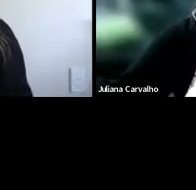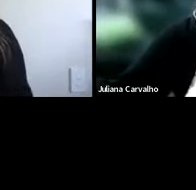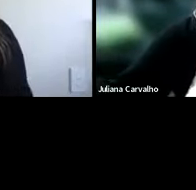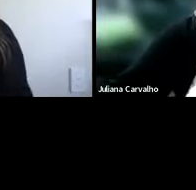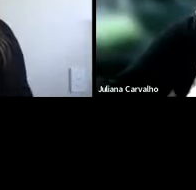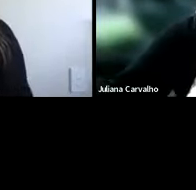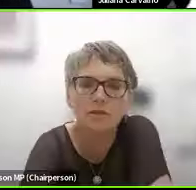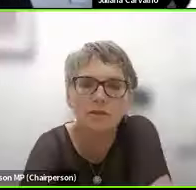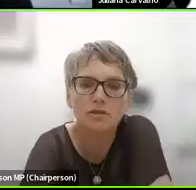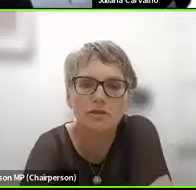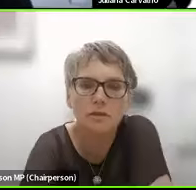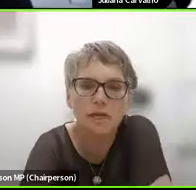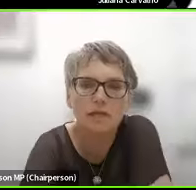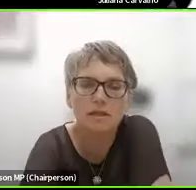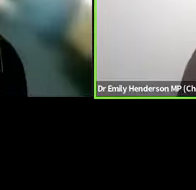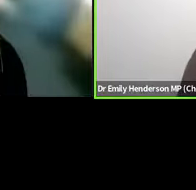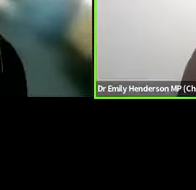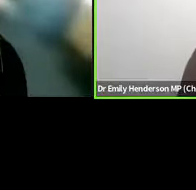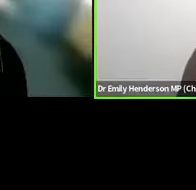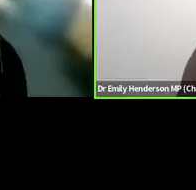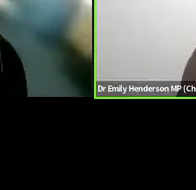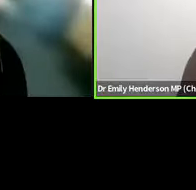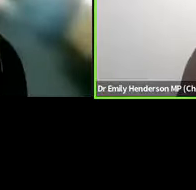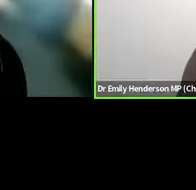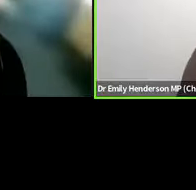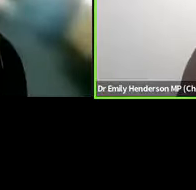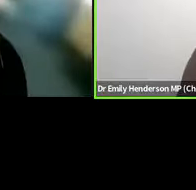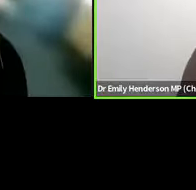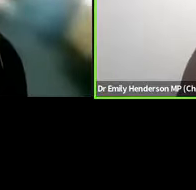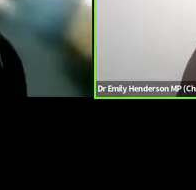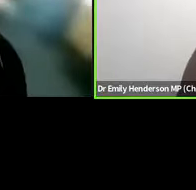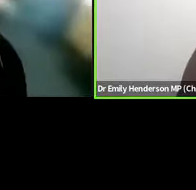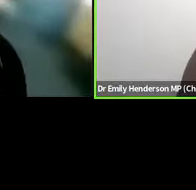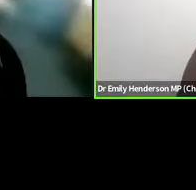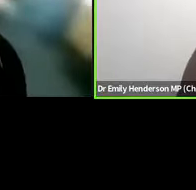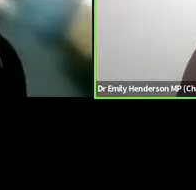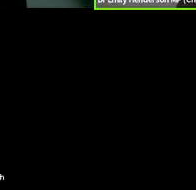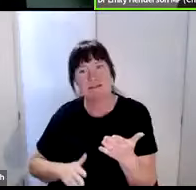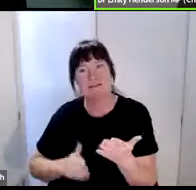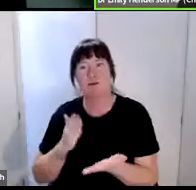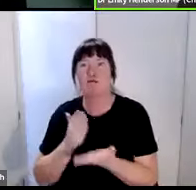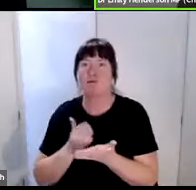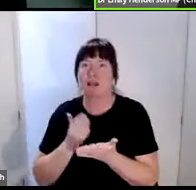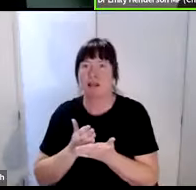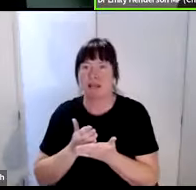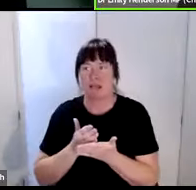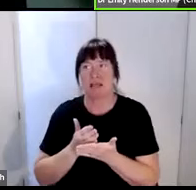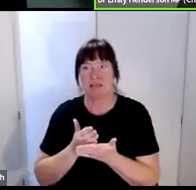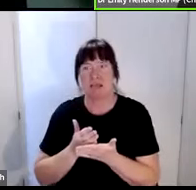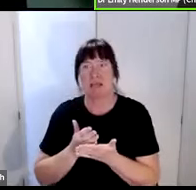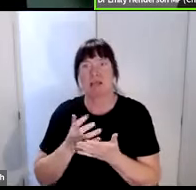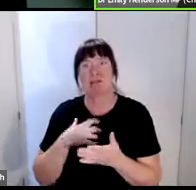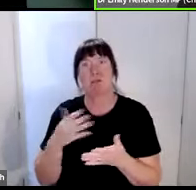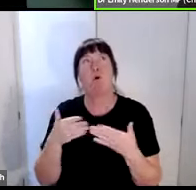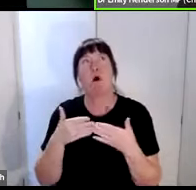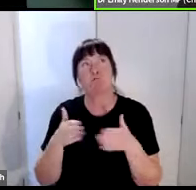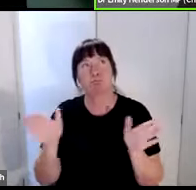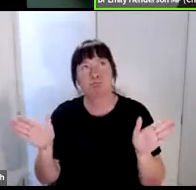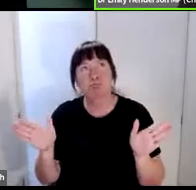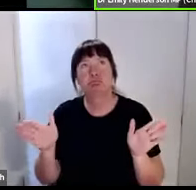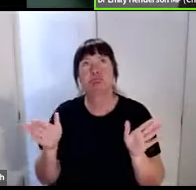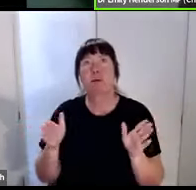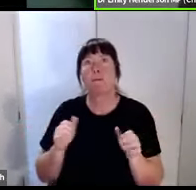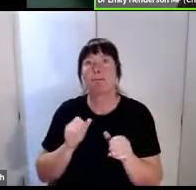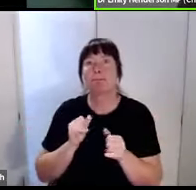experience into the room and you've made it that much plainer to all of us, just what it is like to be living